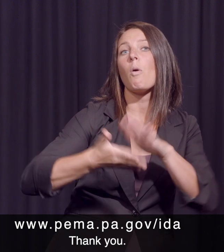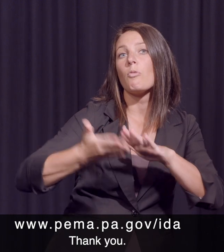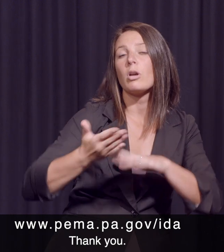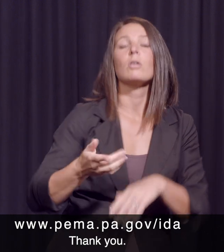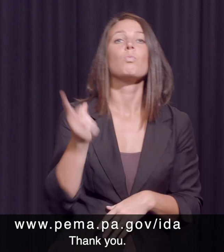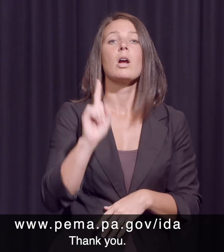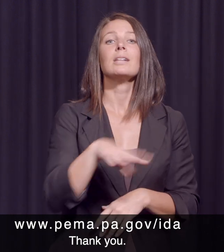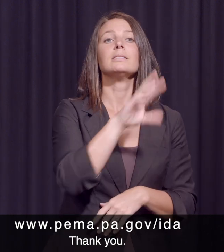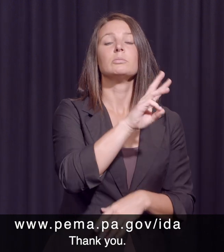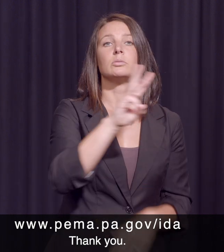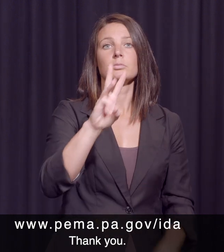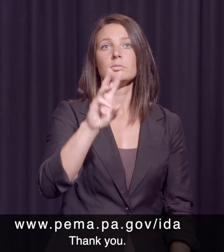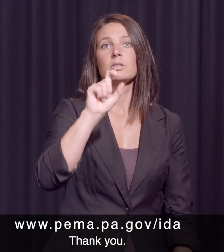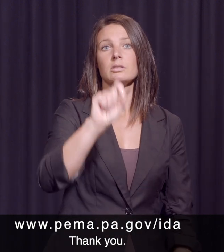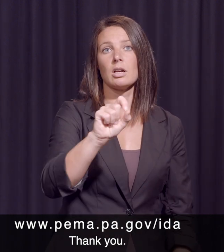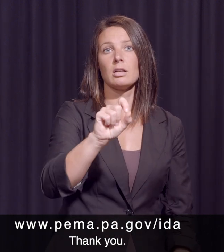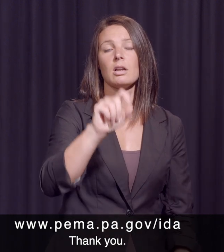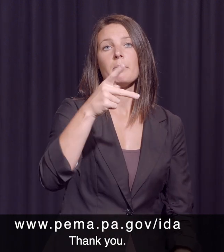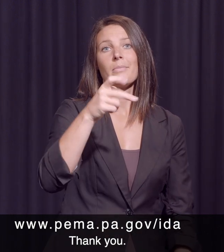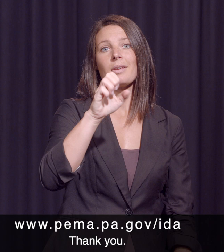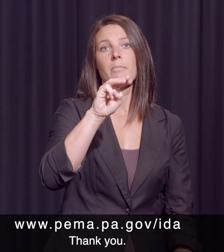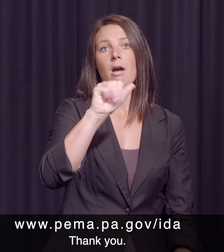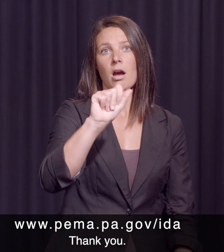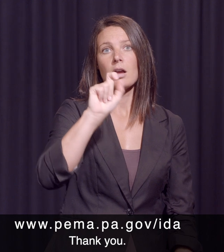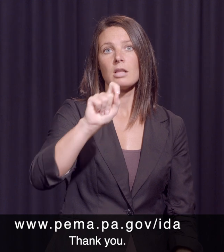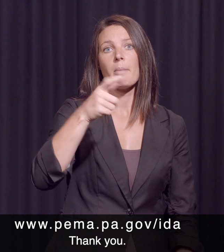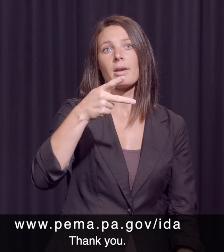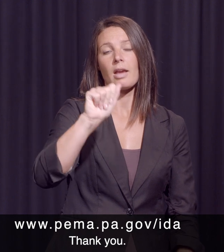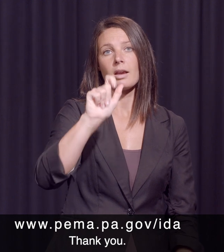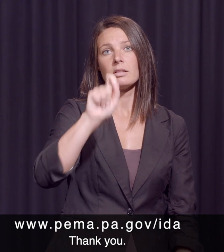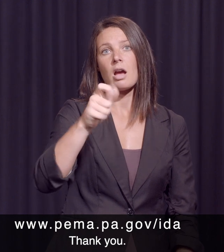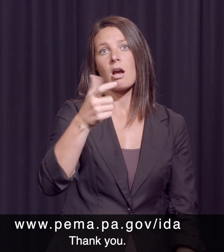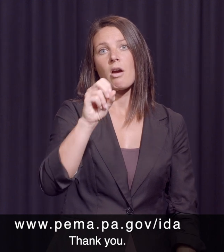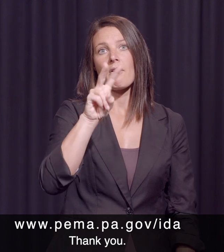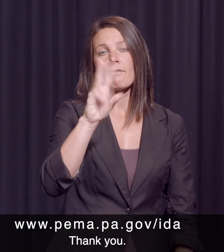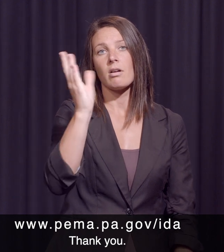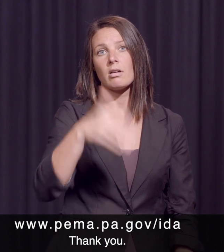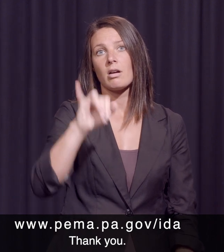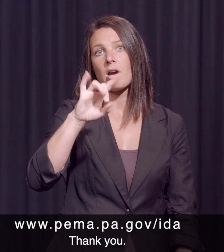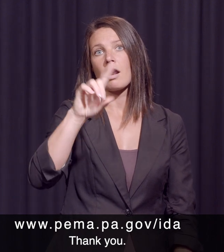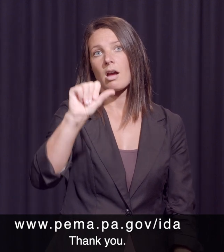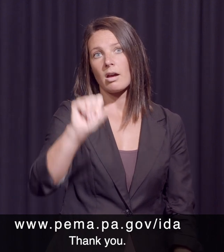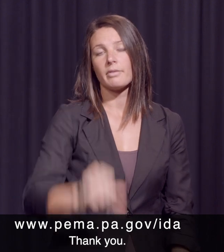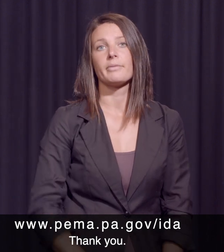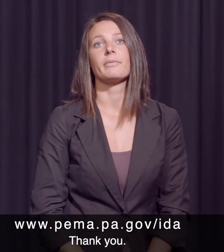www.pima.pa.gov slash ida. Thank you.